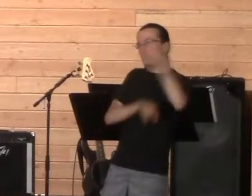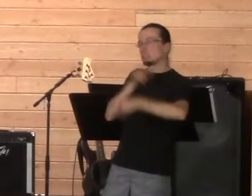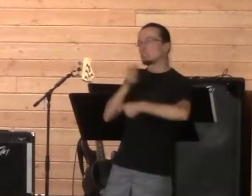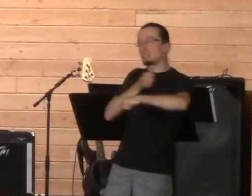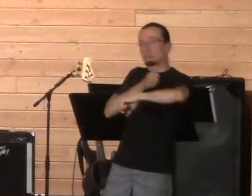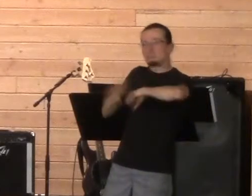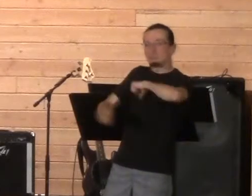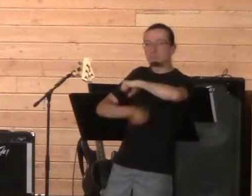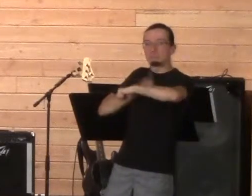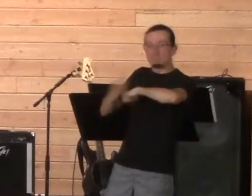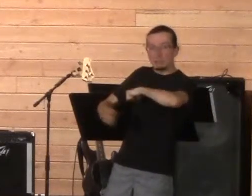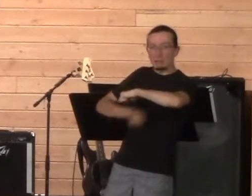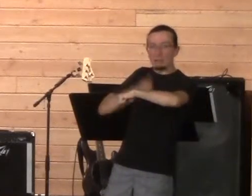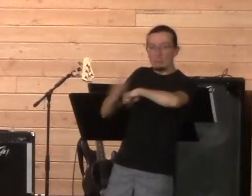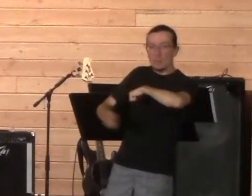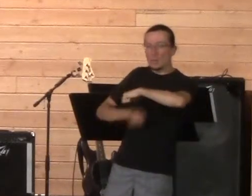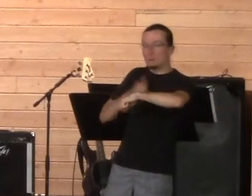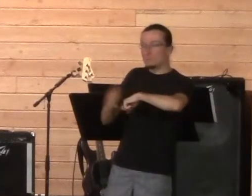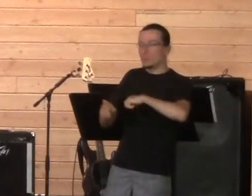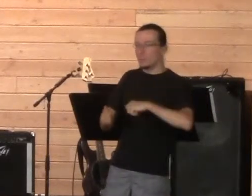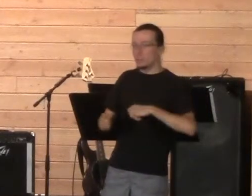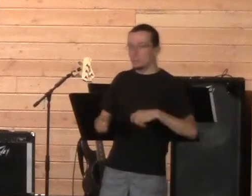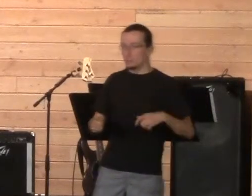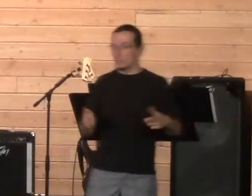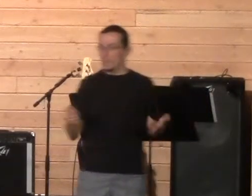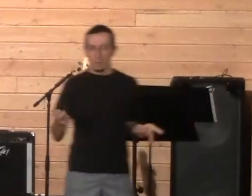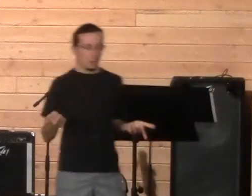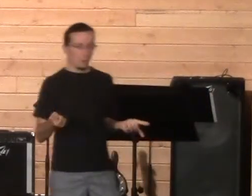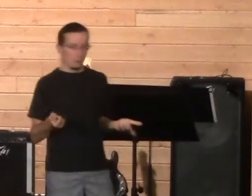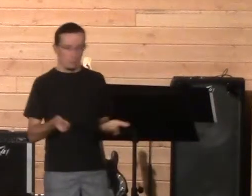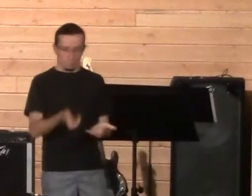extreme accusations, and none of them they could prove.